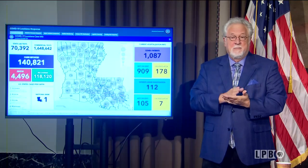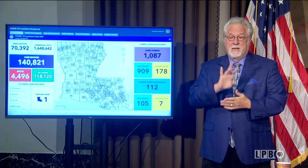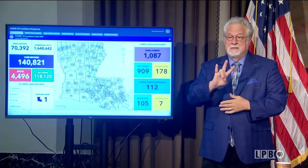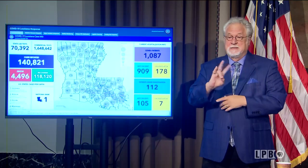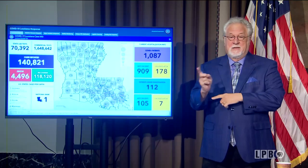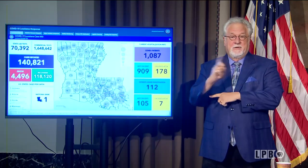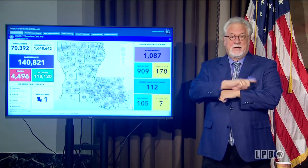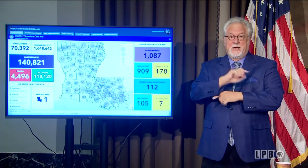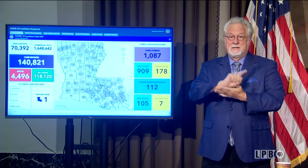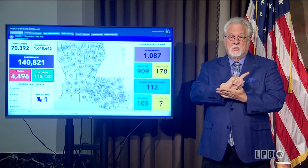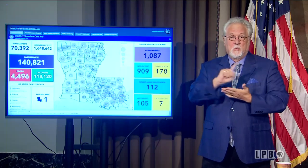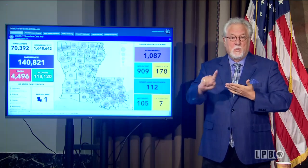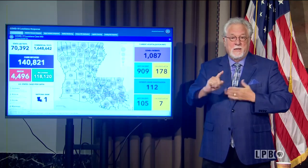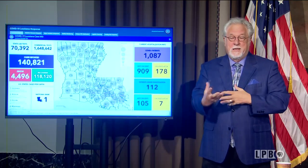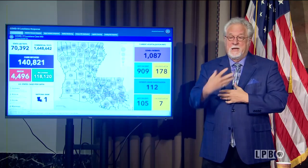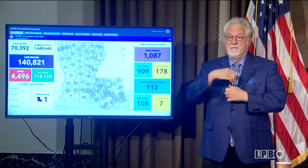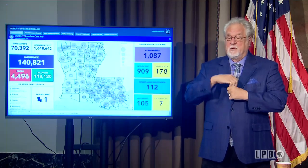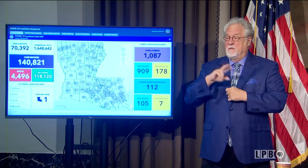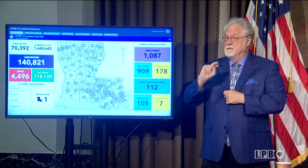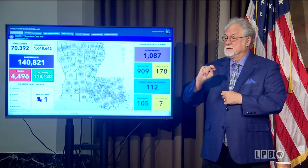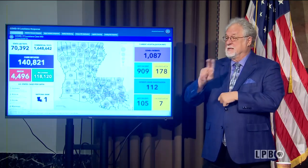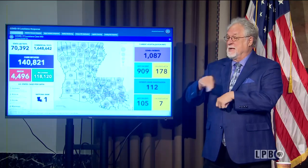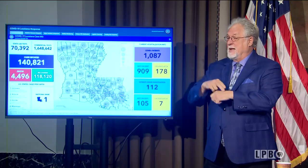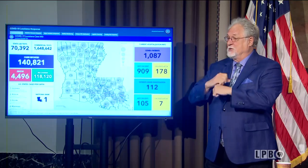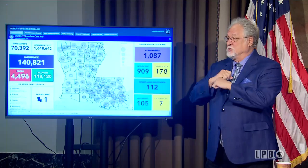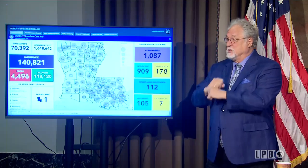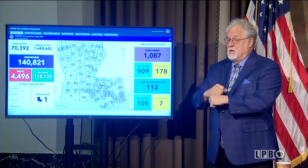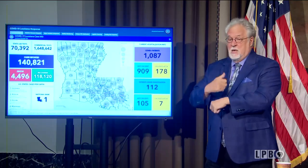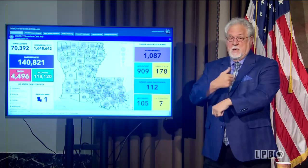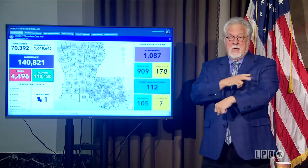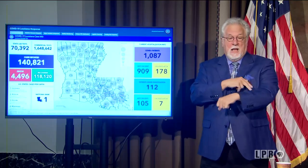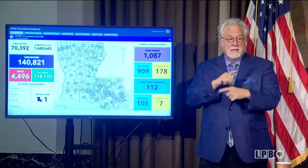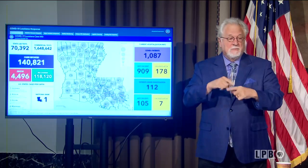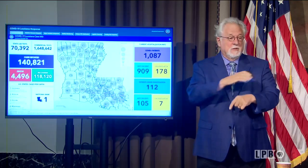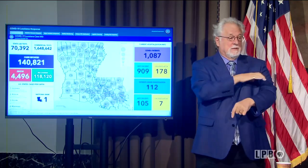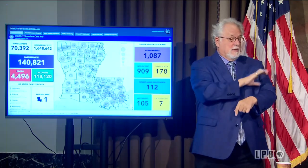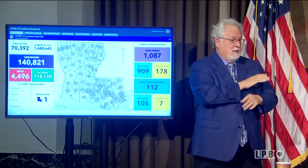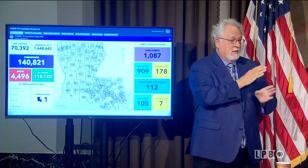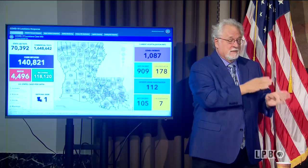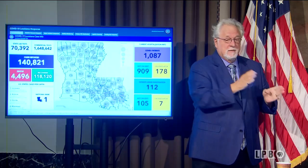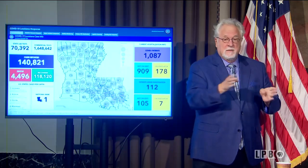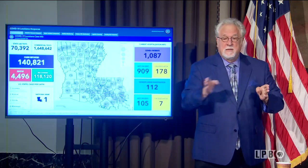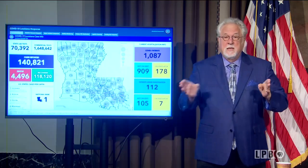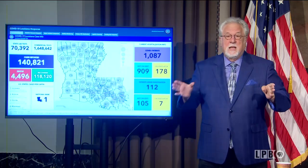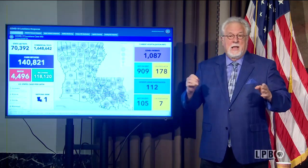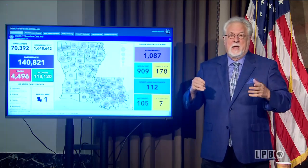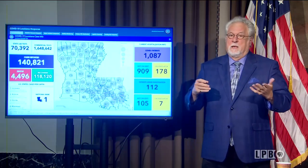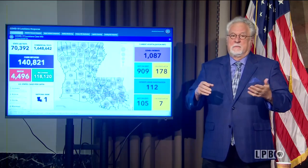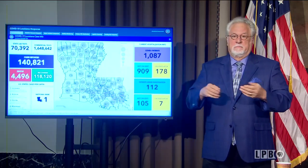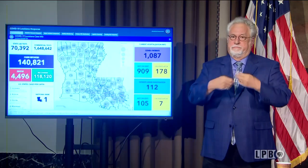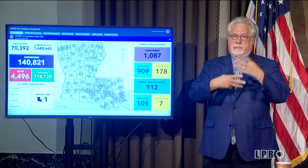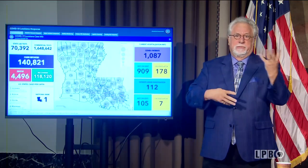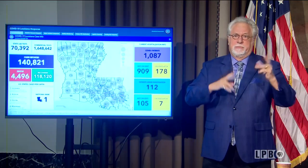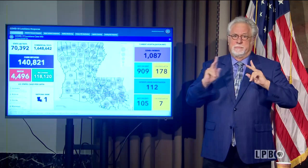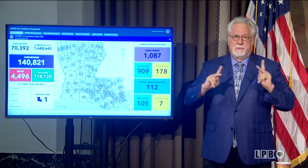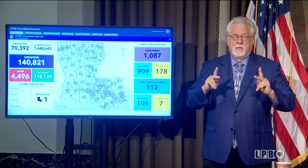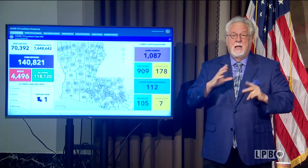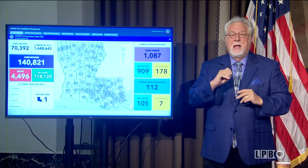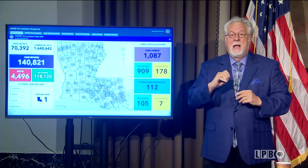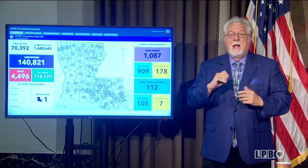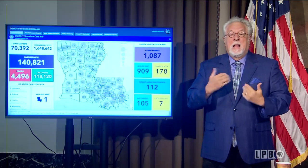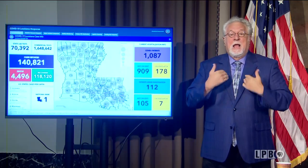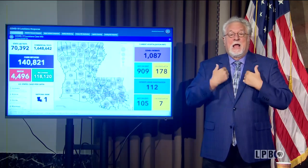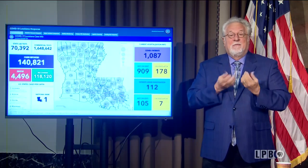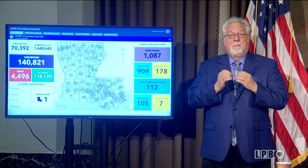week, and it involves everybody from the National Guard to our hospitals and our clinics and you name it. And having